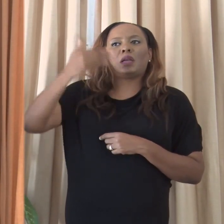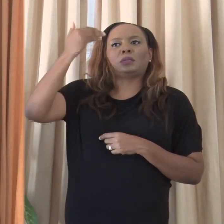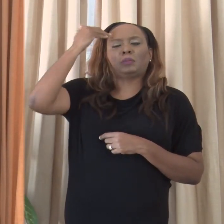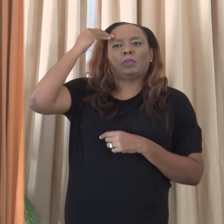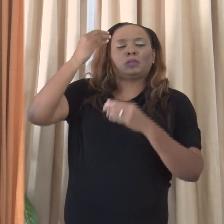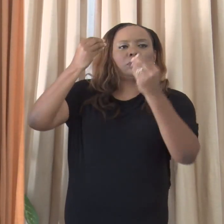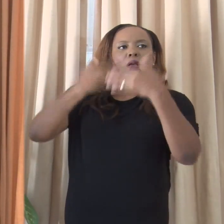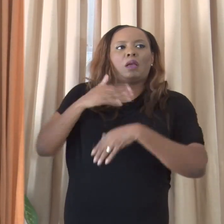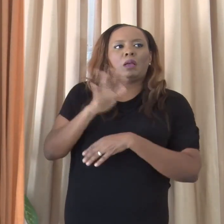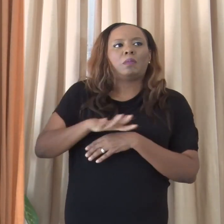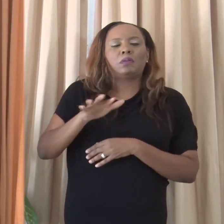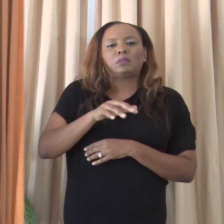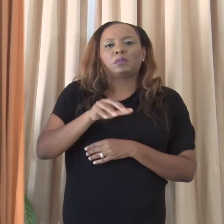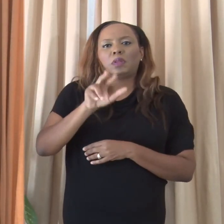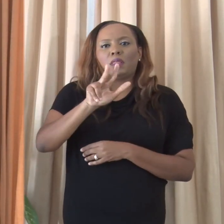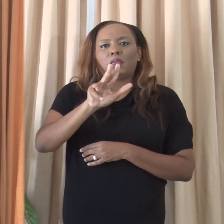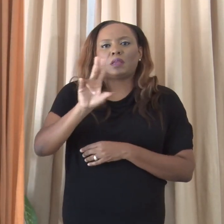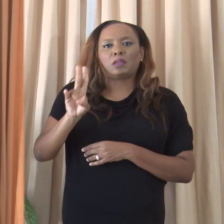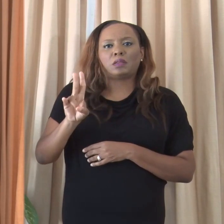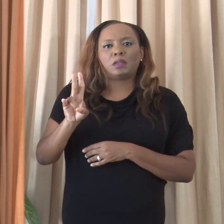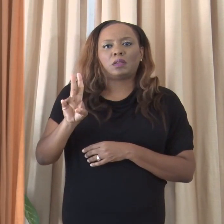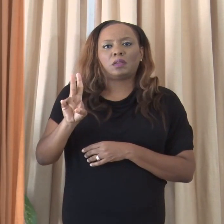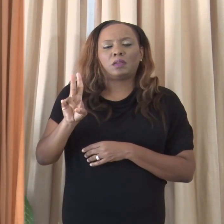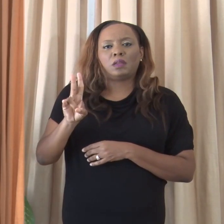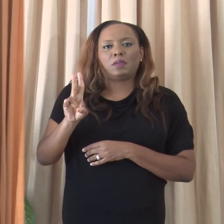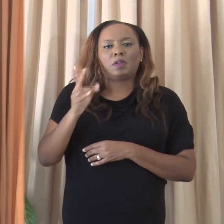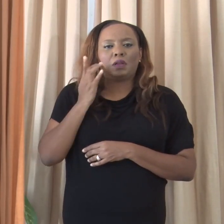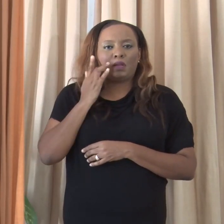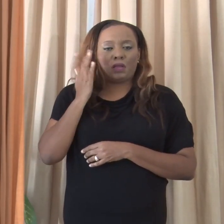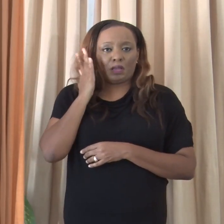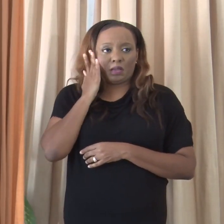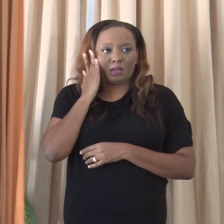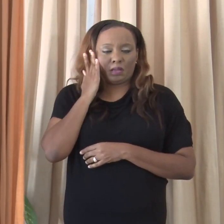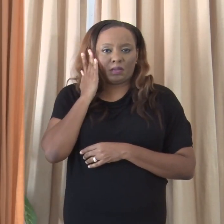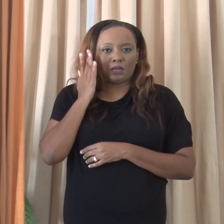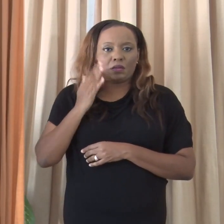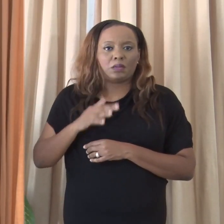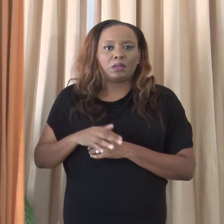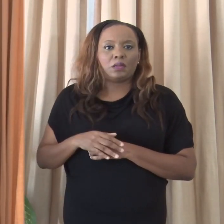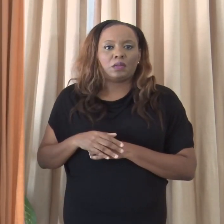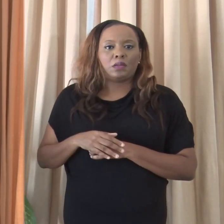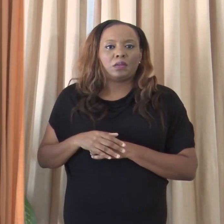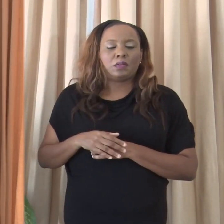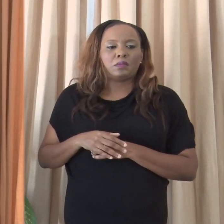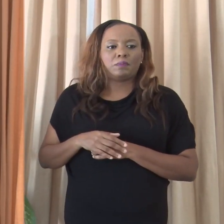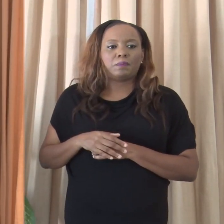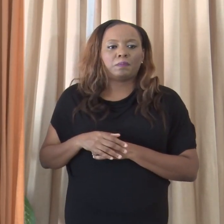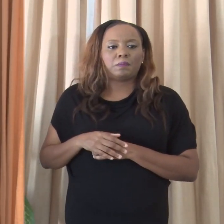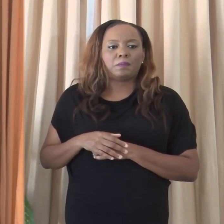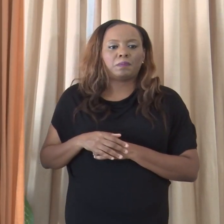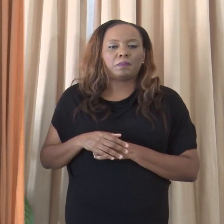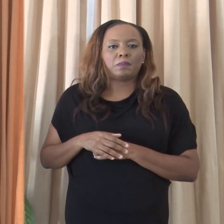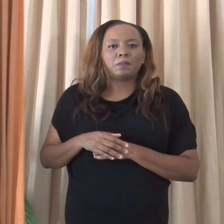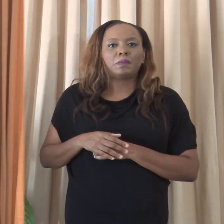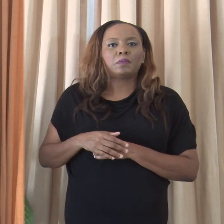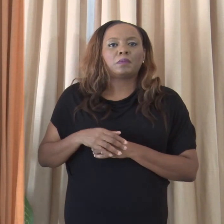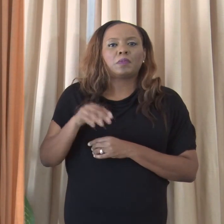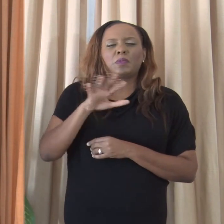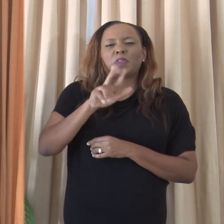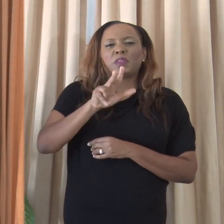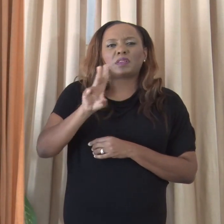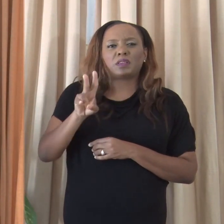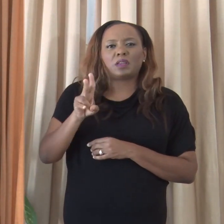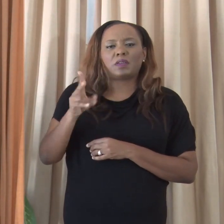are approximately 37 of those 81 hotels which have responded or have indicated what